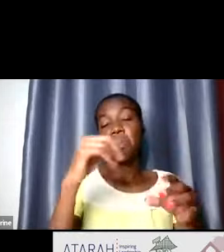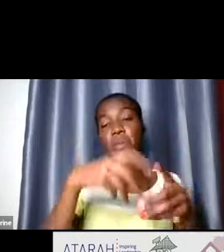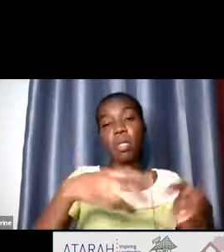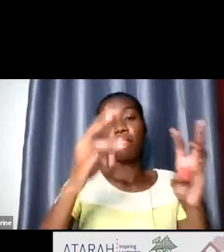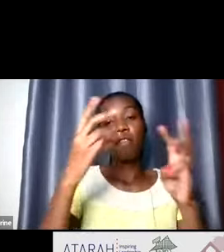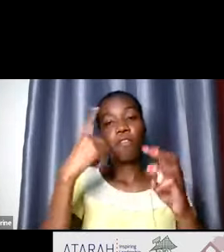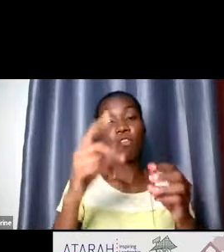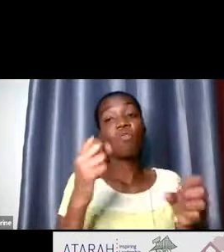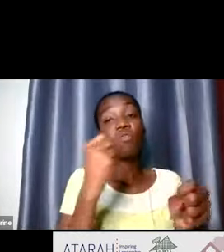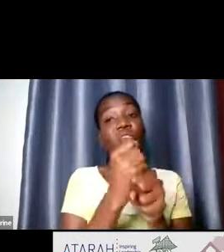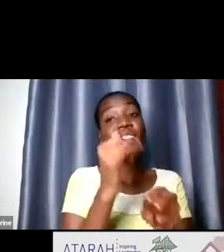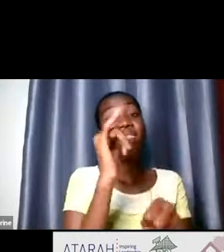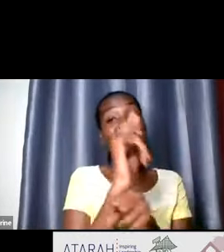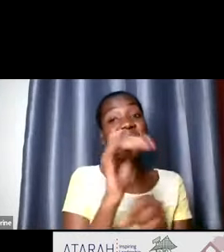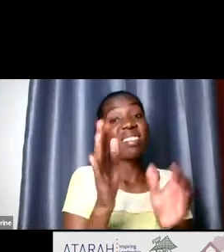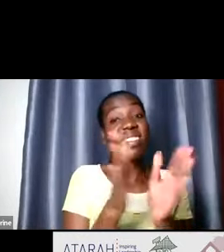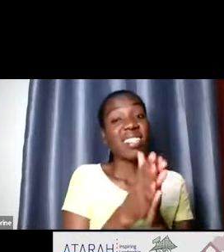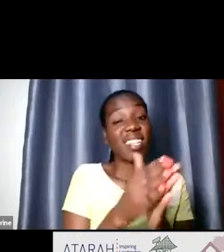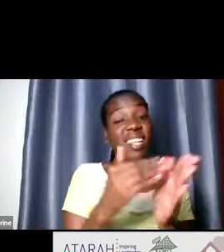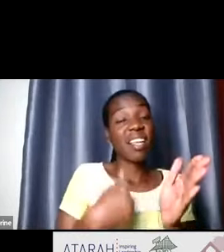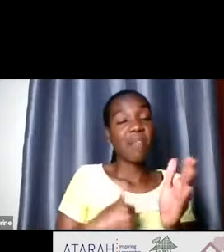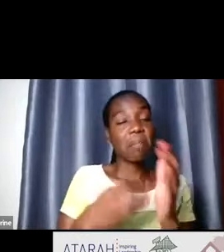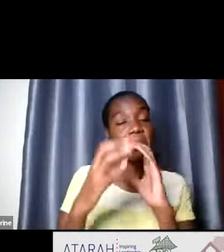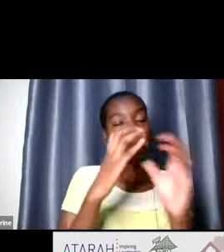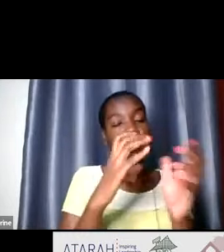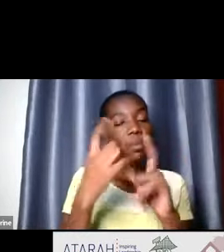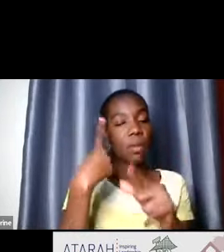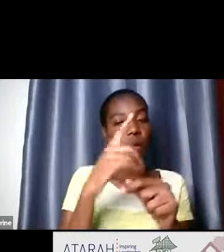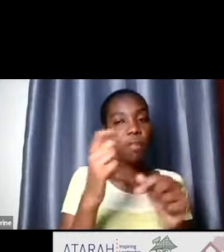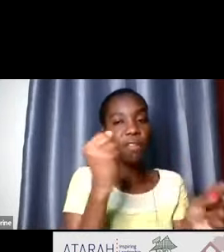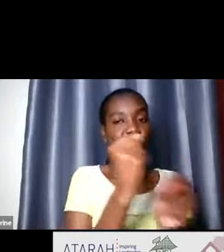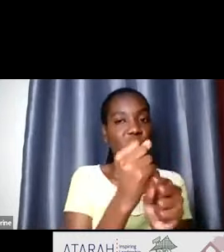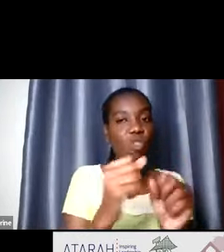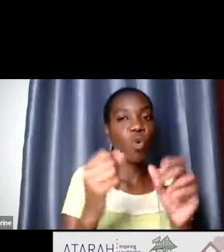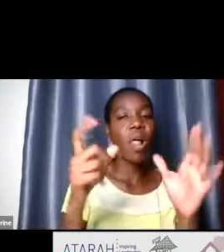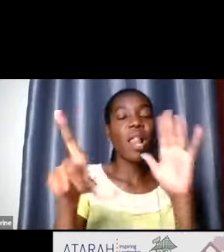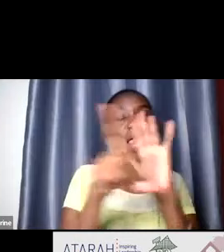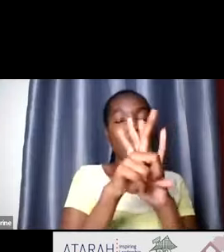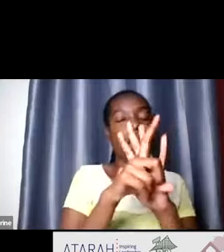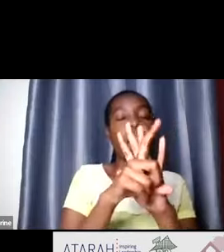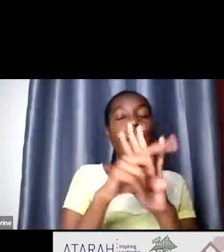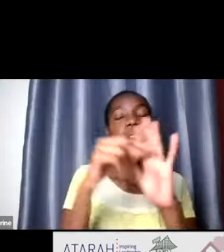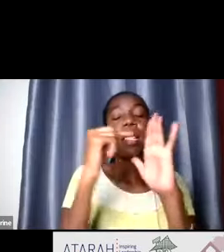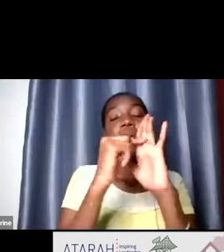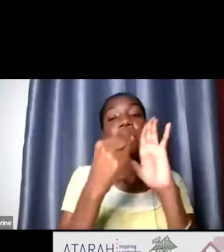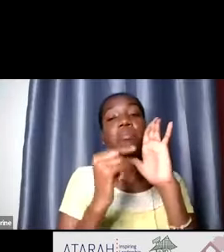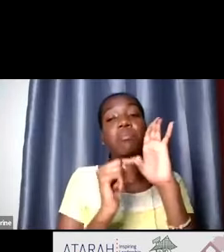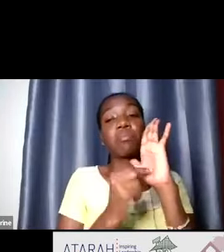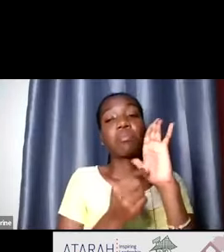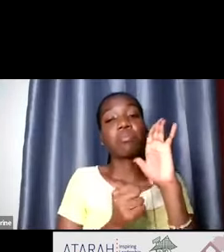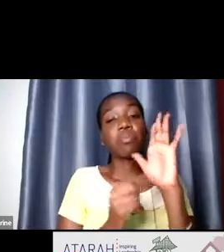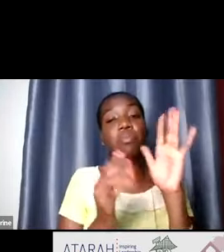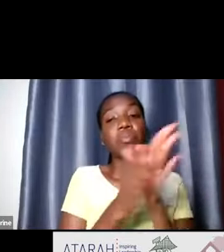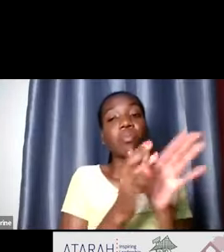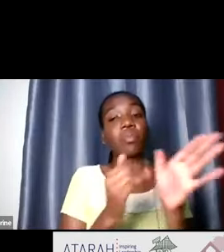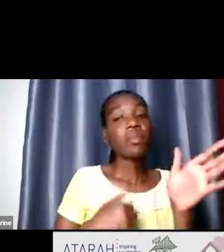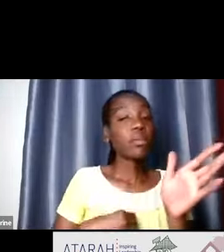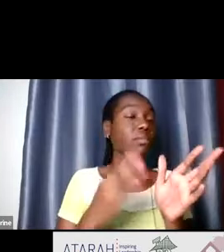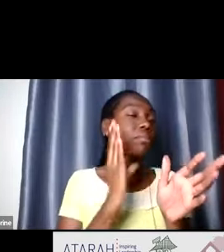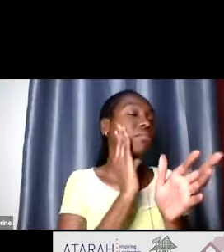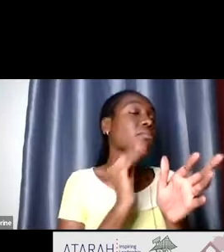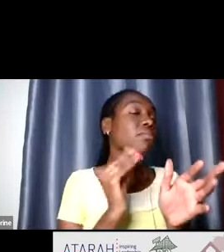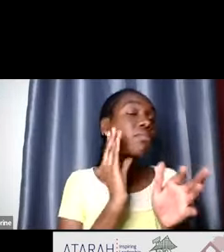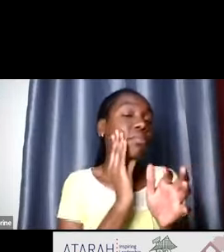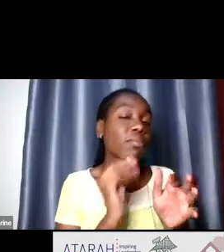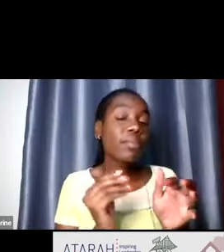technology that we can use, and all these conversations, including the legal aspect. We have 2 very experienced employee relations experts